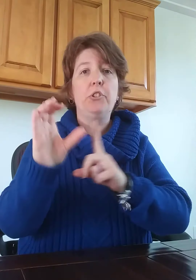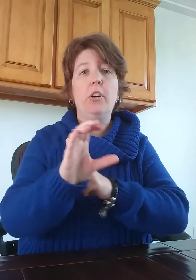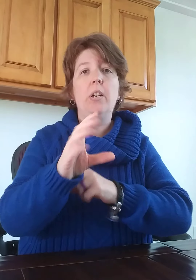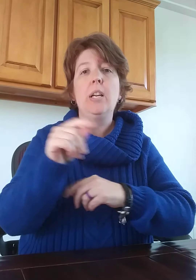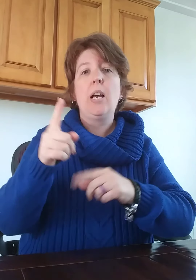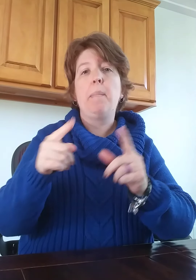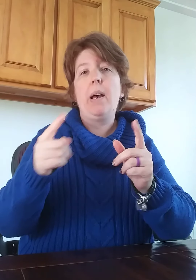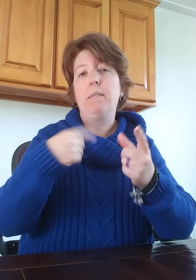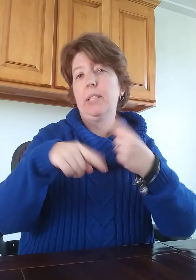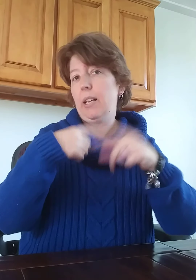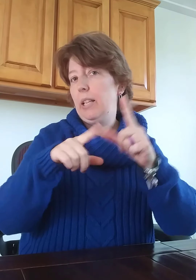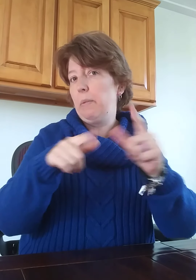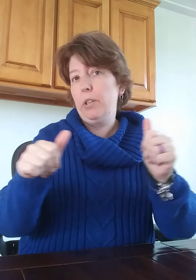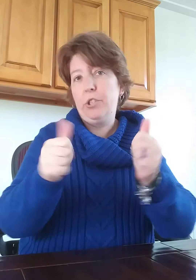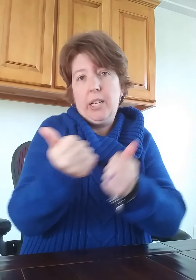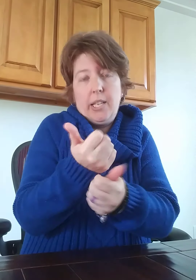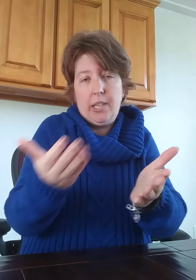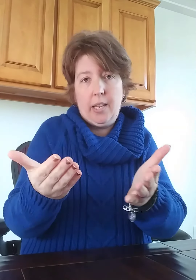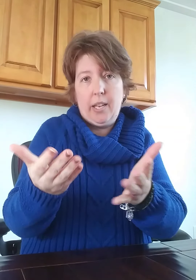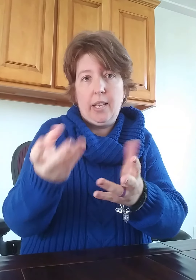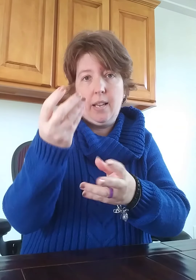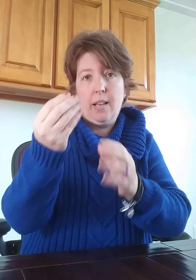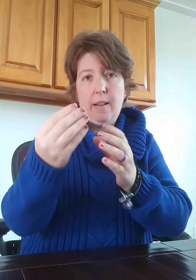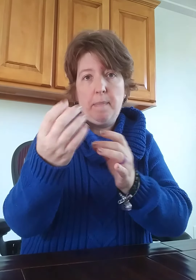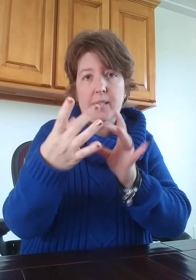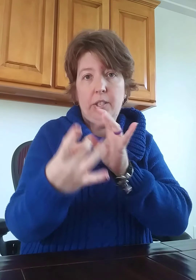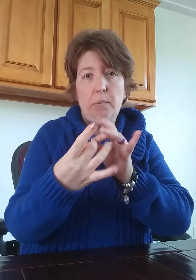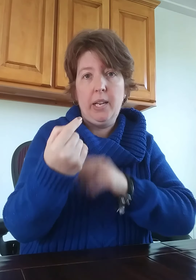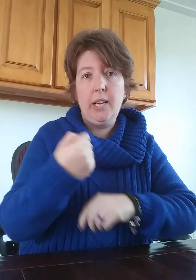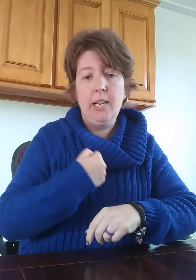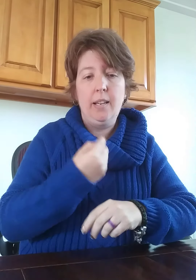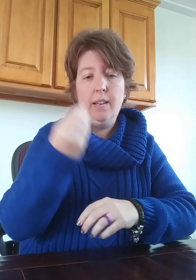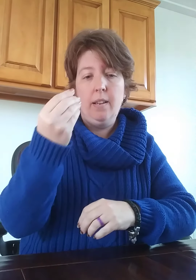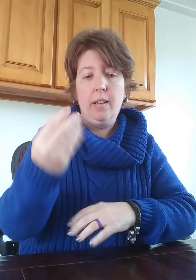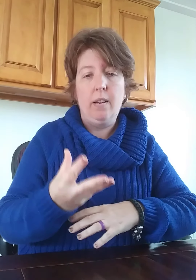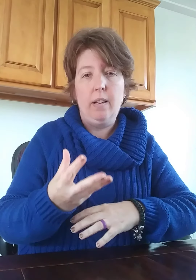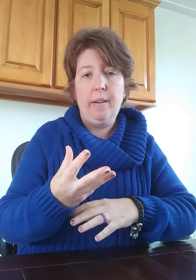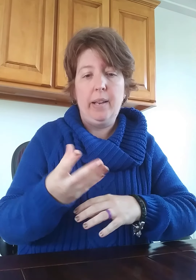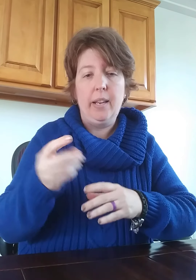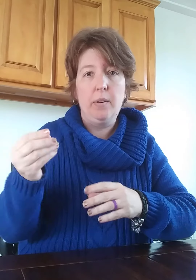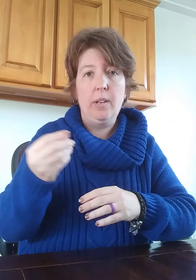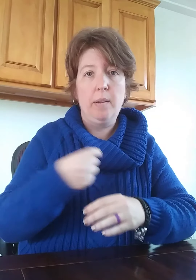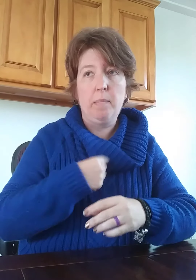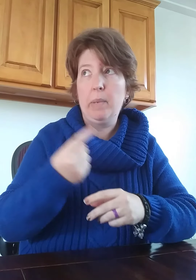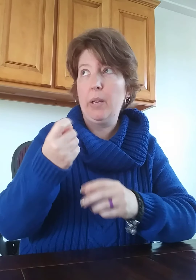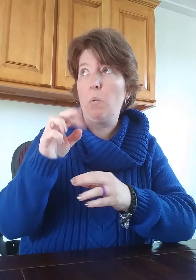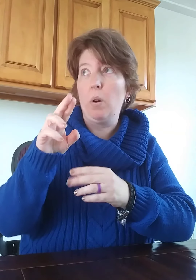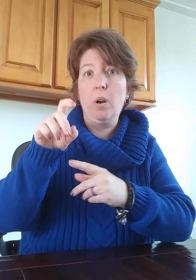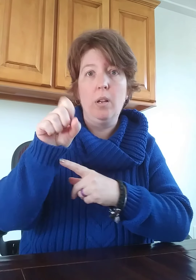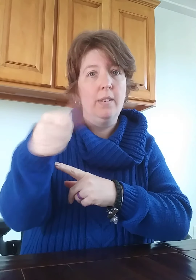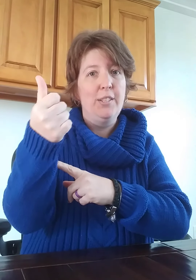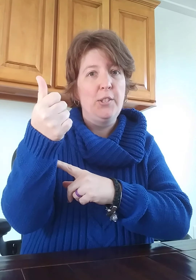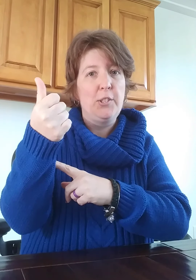culture, about sign language, anything, message me and me or